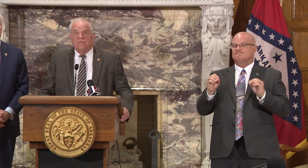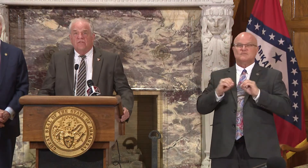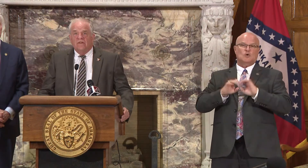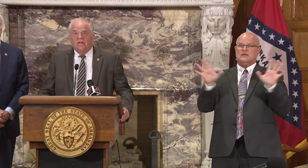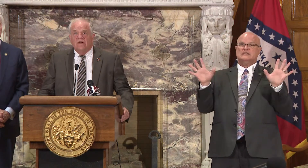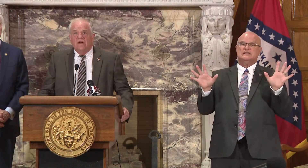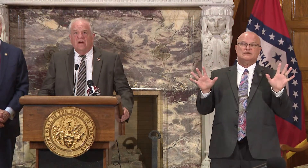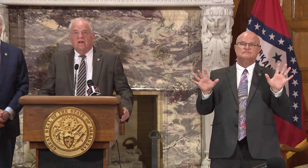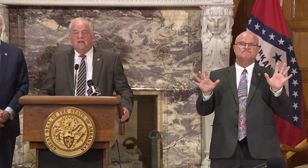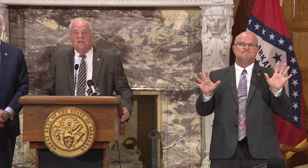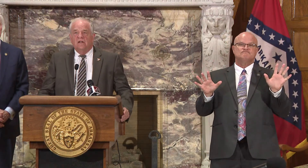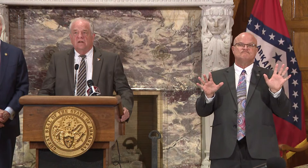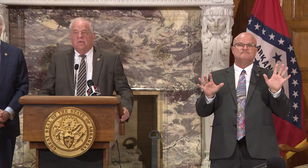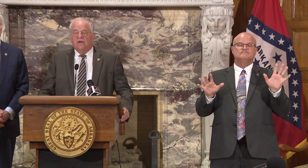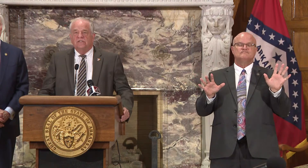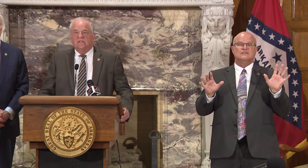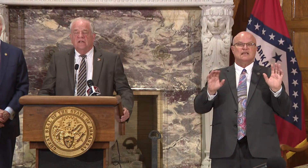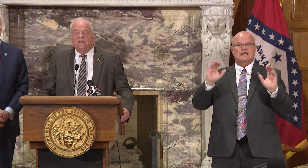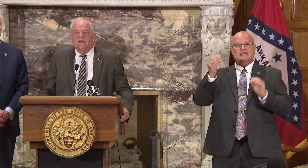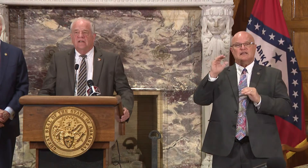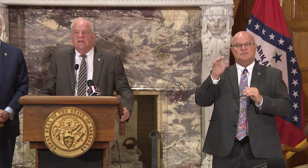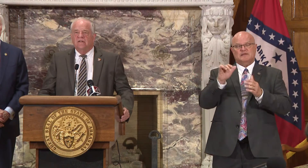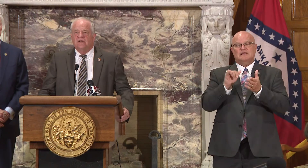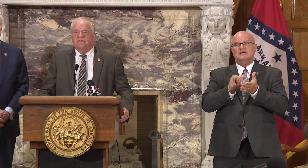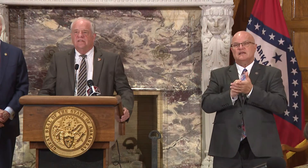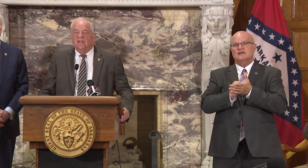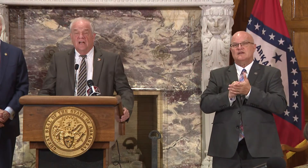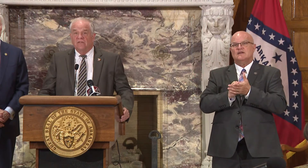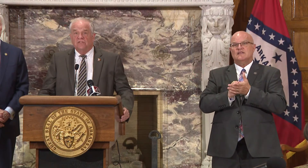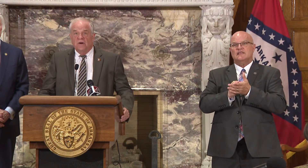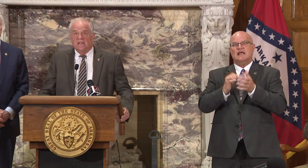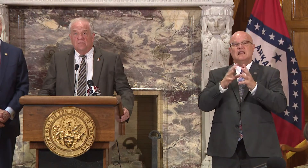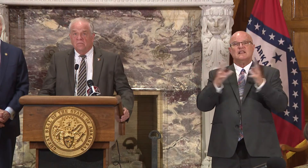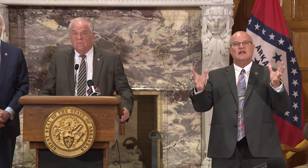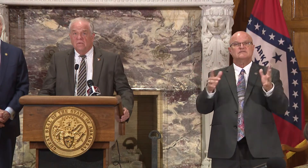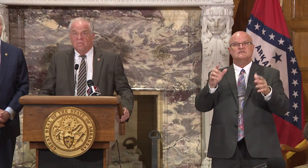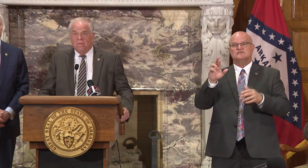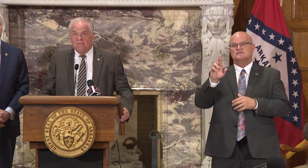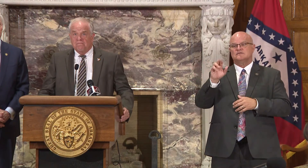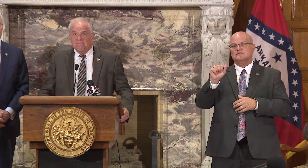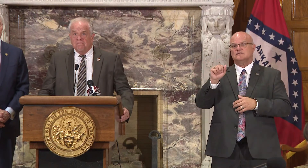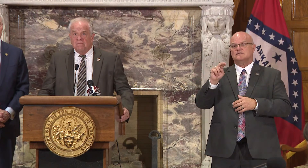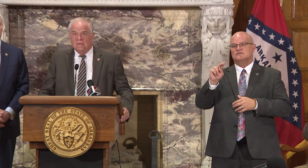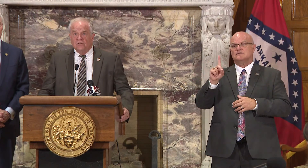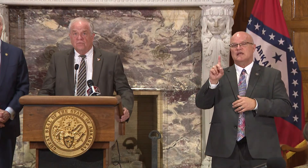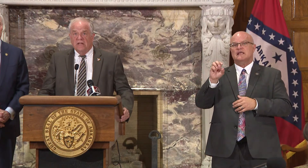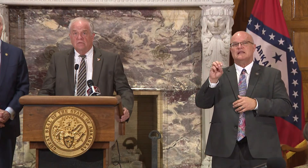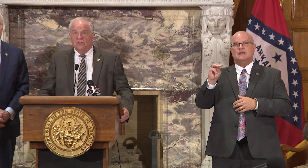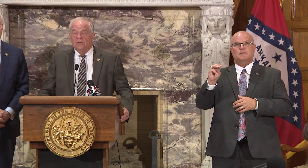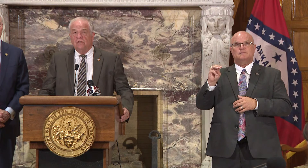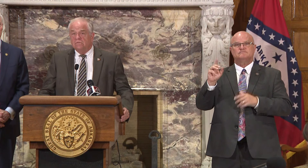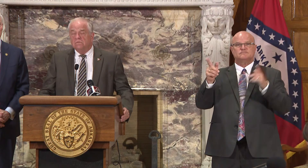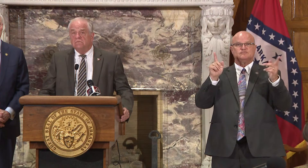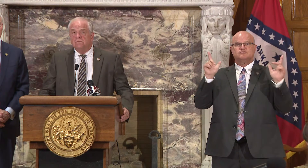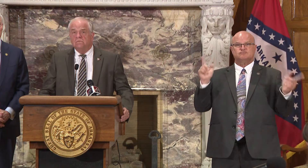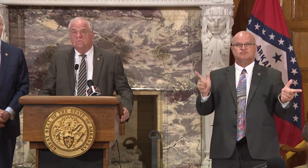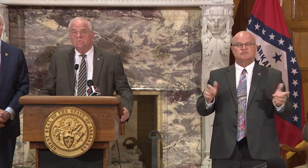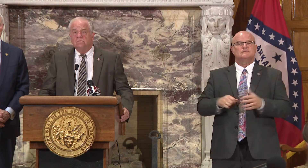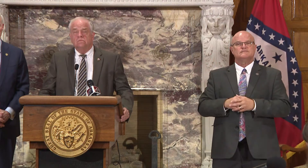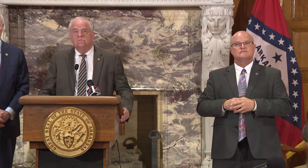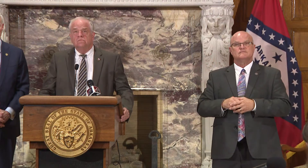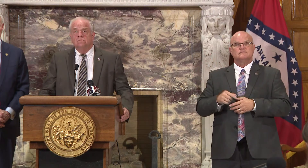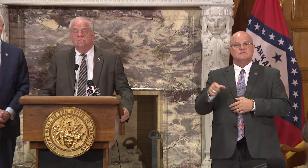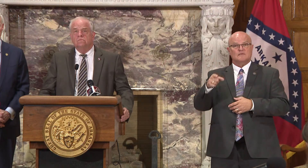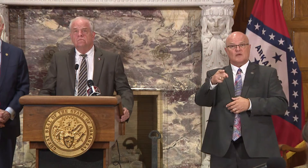clear motive. It appears that a lot of it is random, just random shooting. So